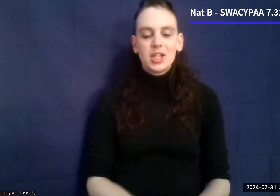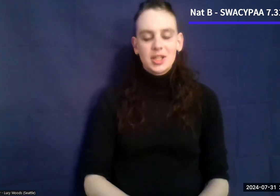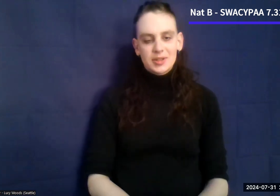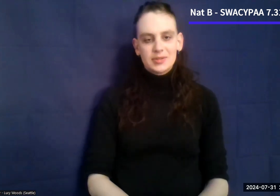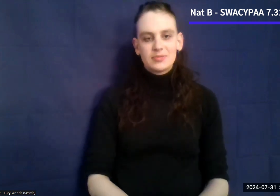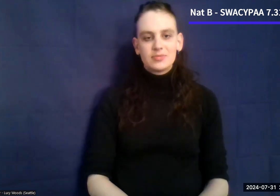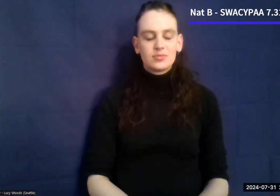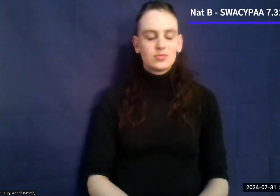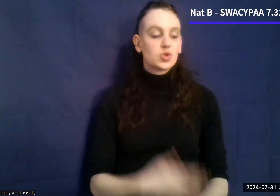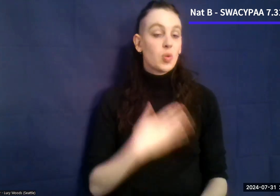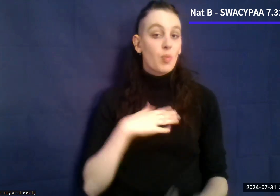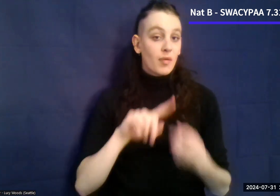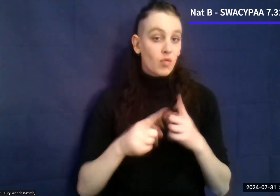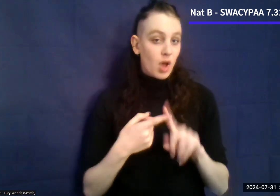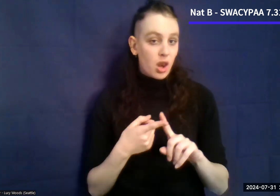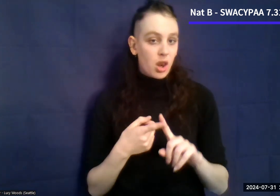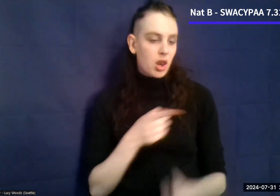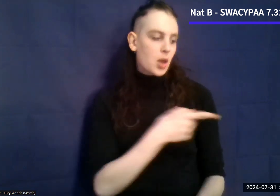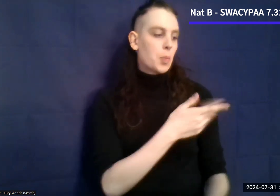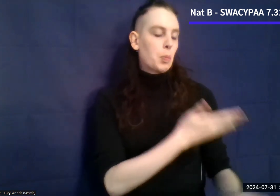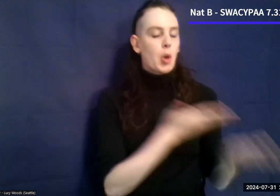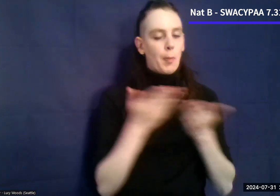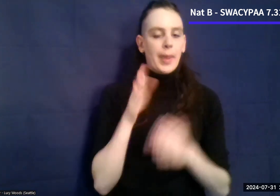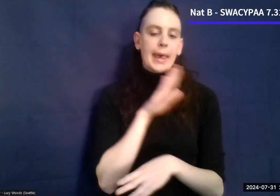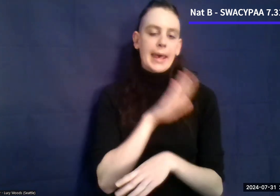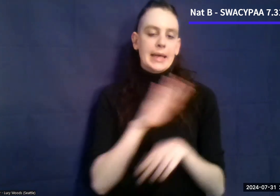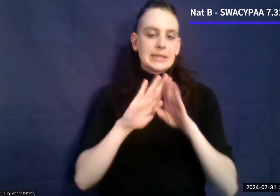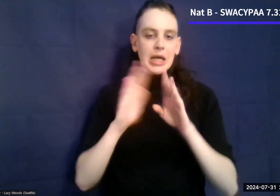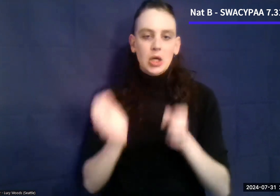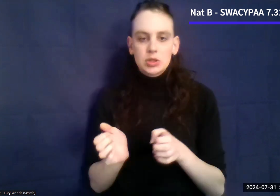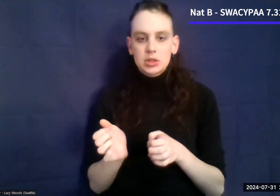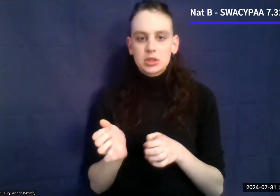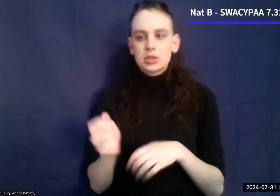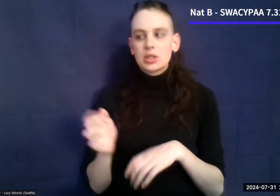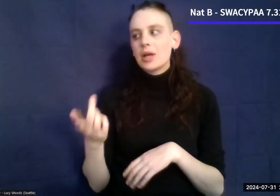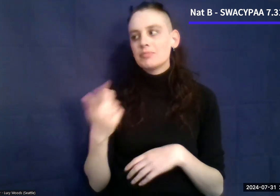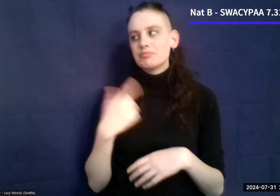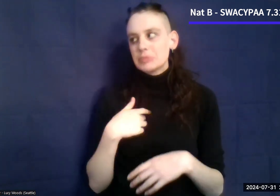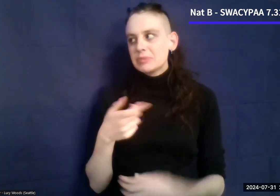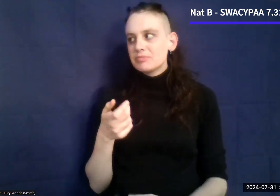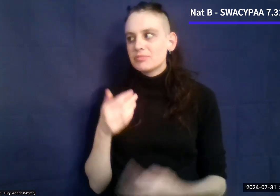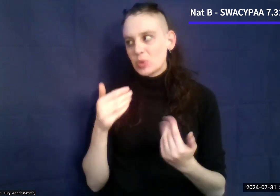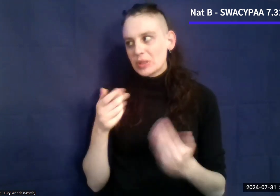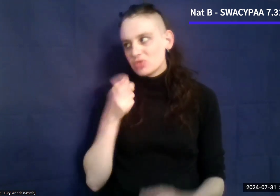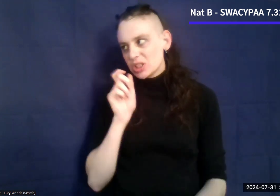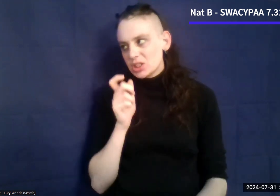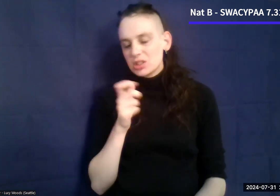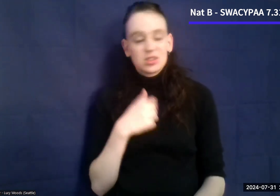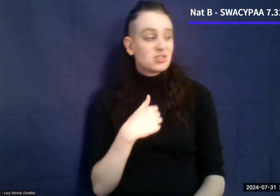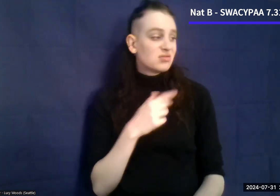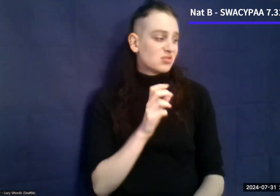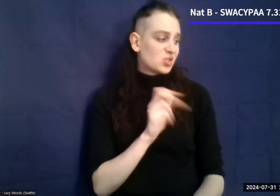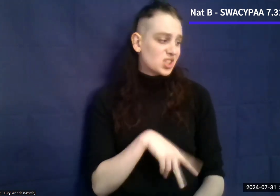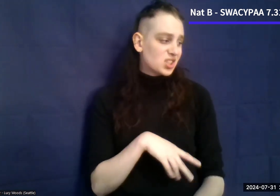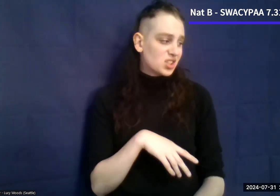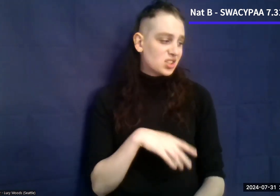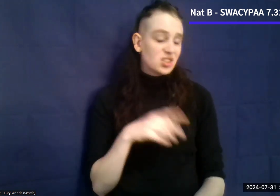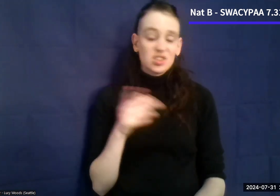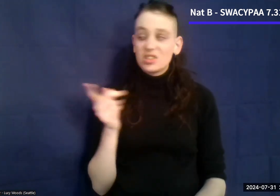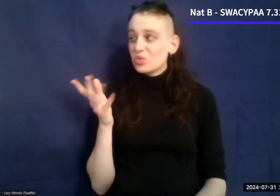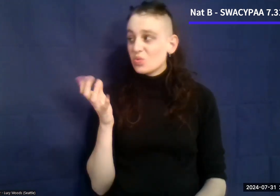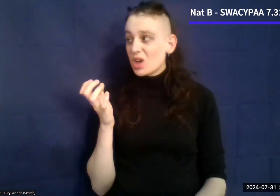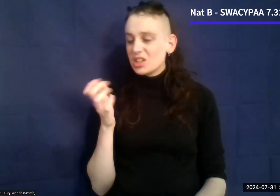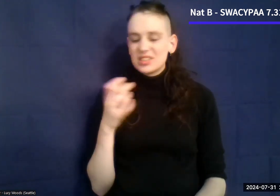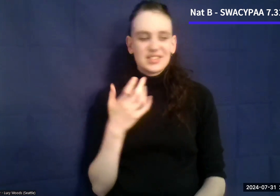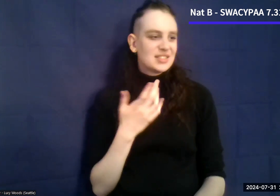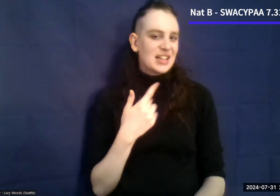he like he took me to his house and he was like, "Hey, I'm gonna have a nightcap." And I was like, "Okay." And he was like, "Do you want one?" And like honestly, I didn't